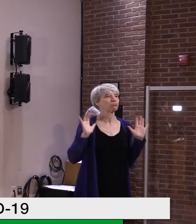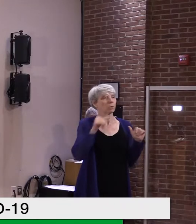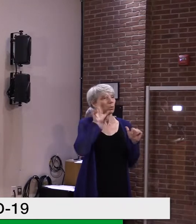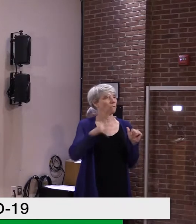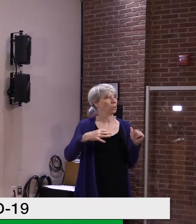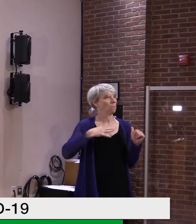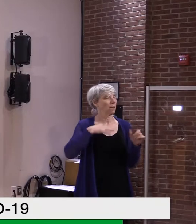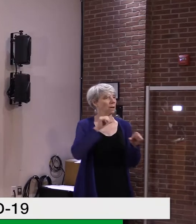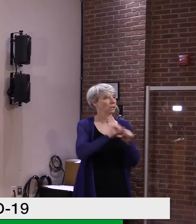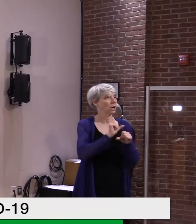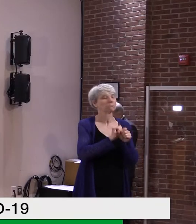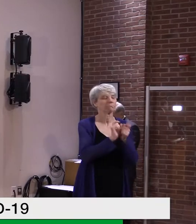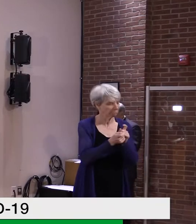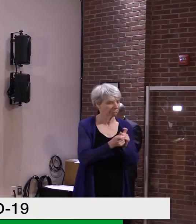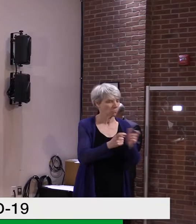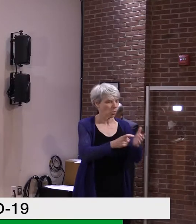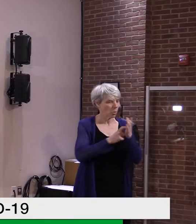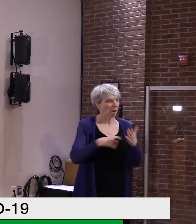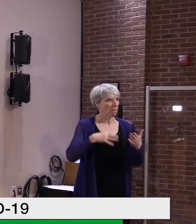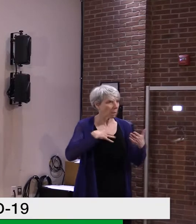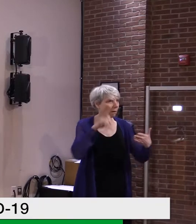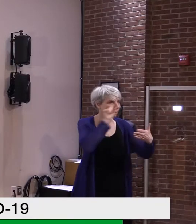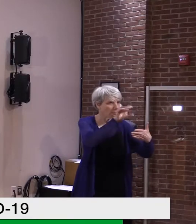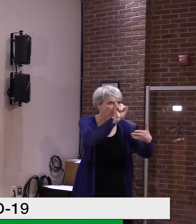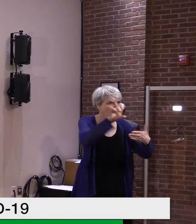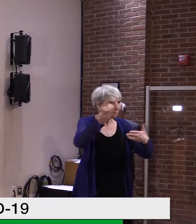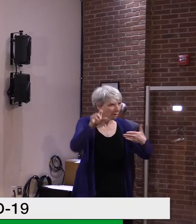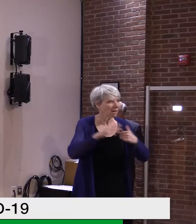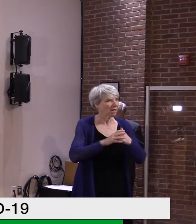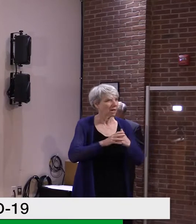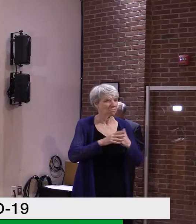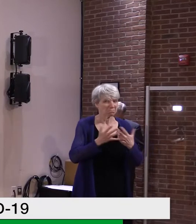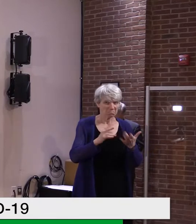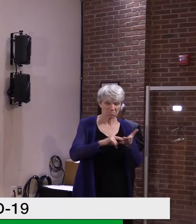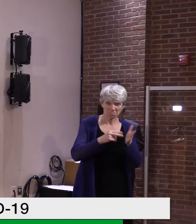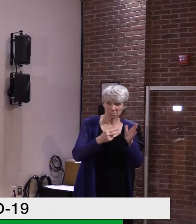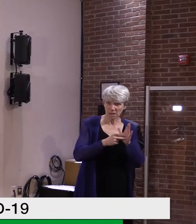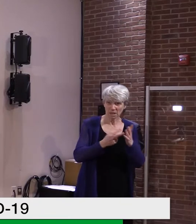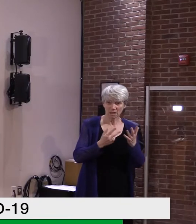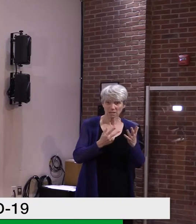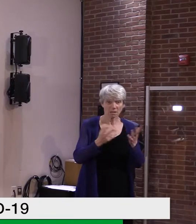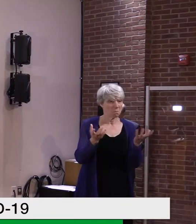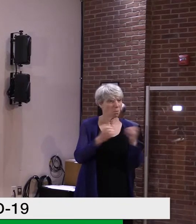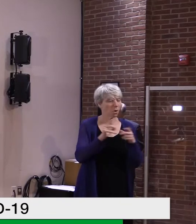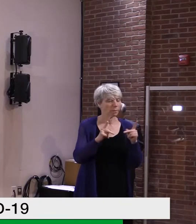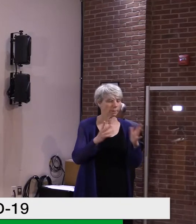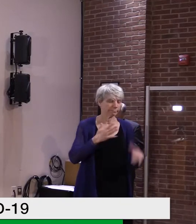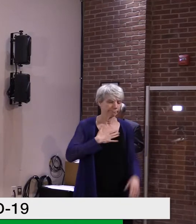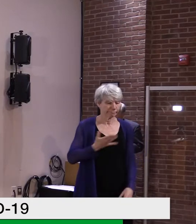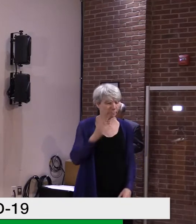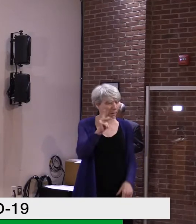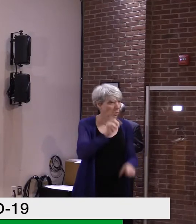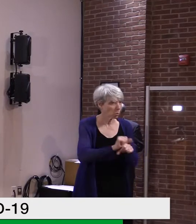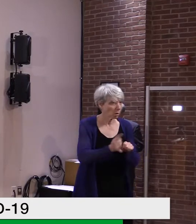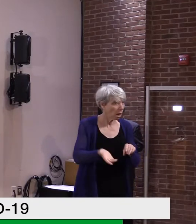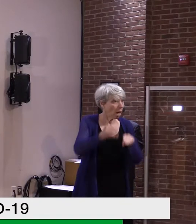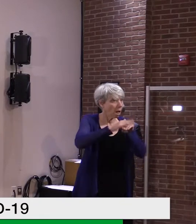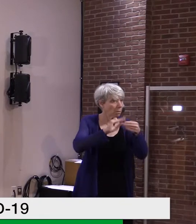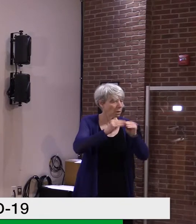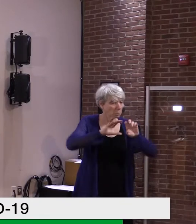Any changes in, you know, more people going back to work, or has it changed anything at all?